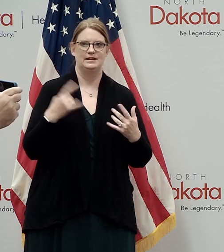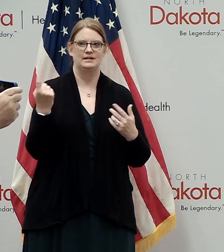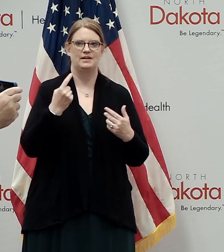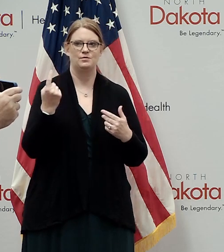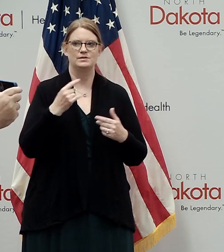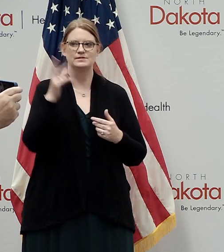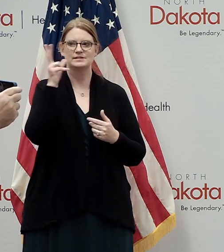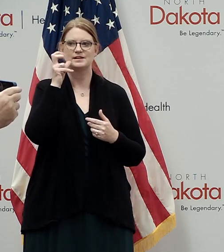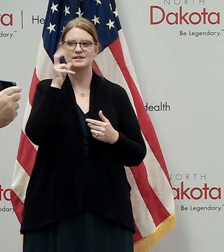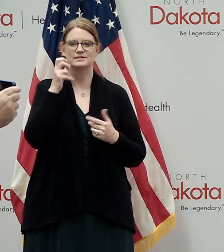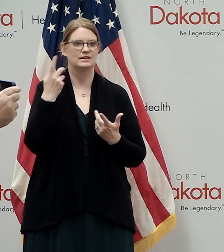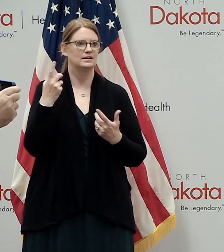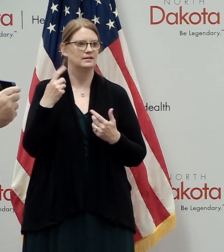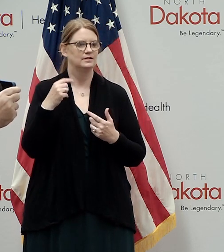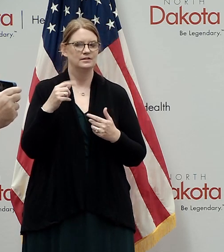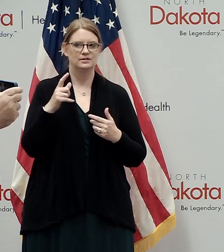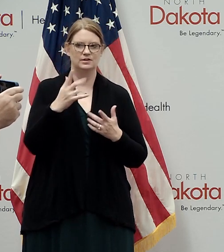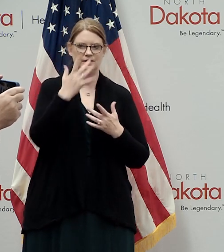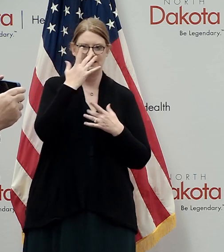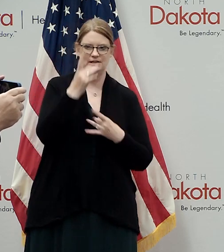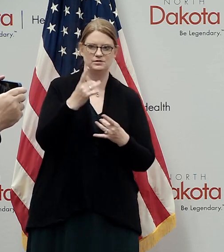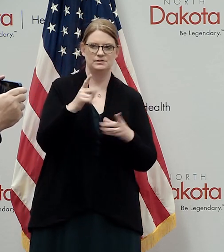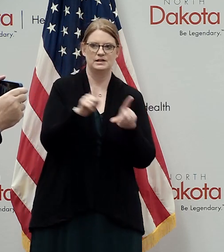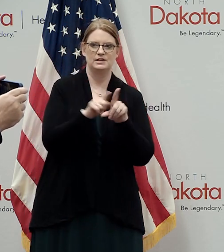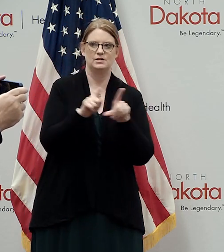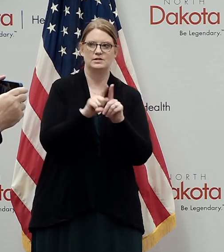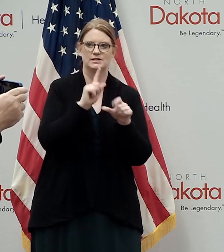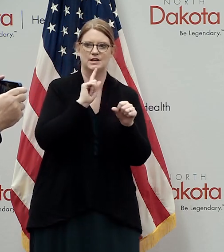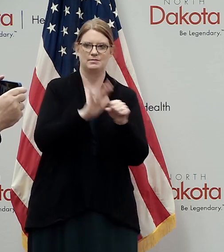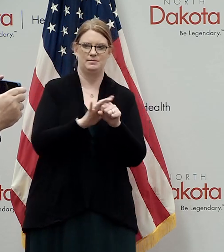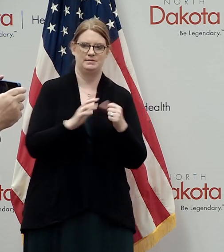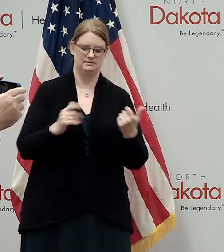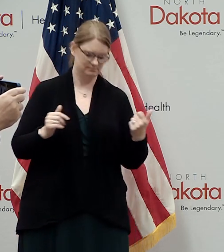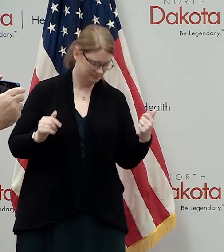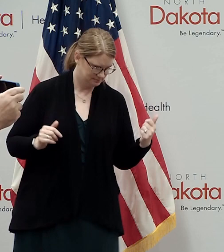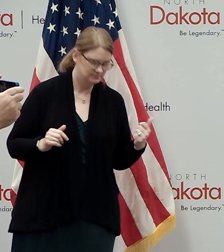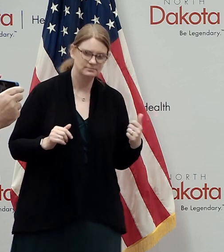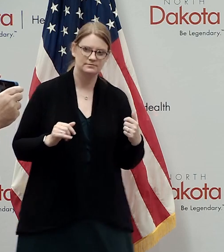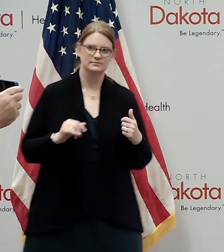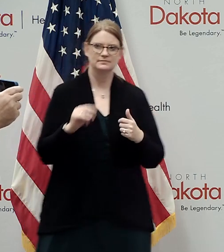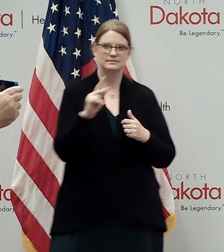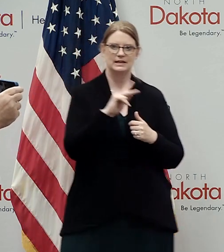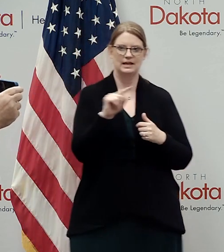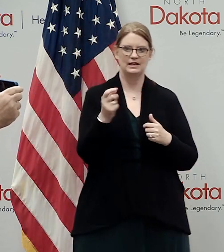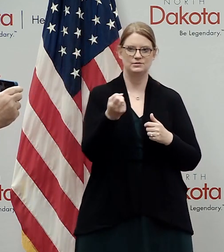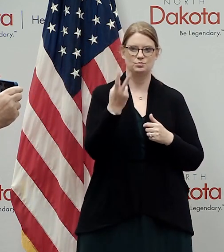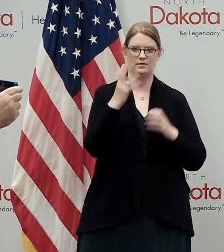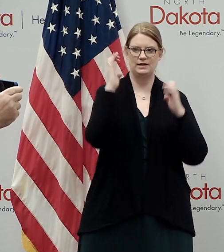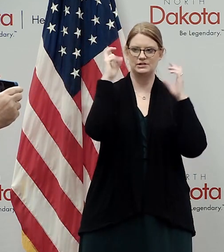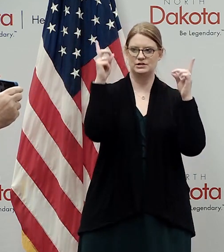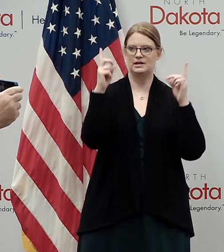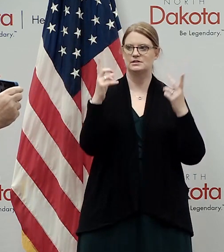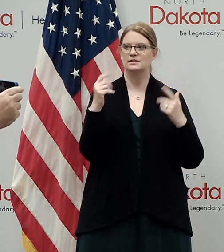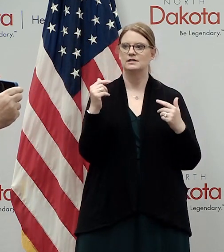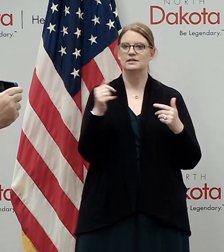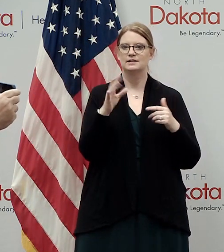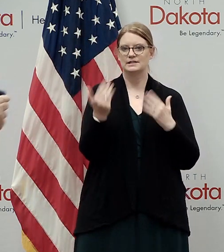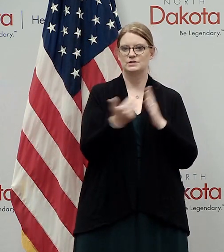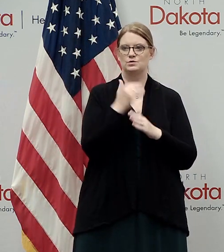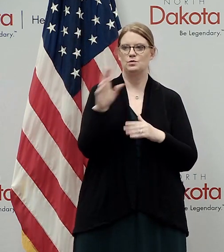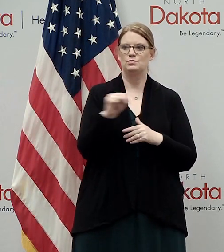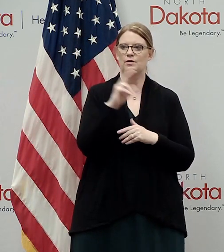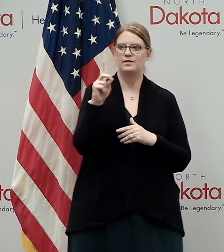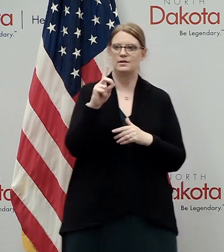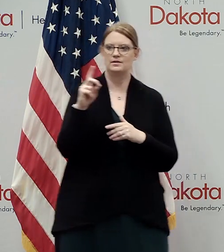everyone who's listening for your interest and your commitment to K-12 education. This new North Dakota K-12